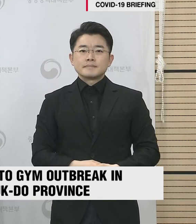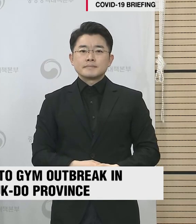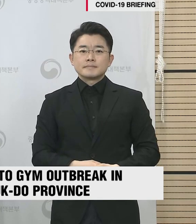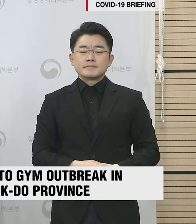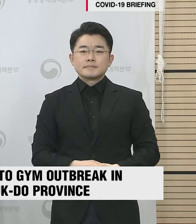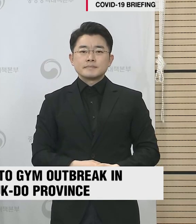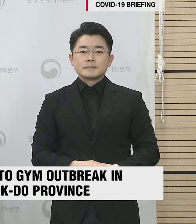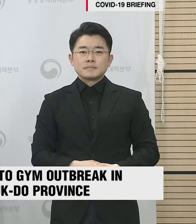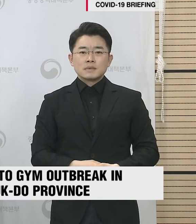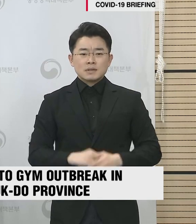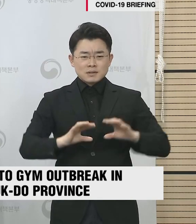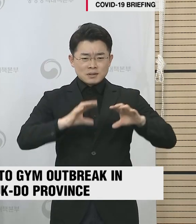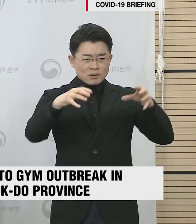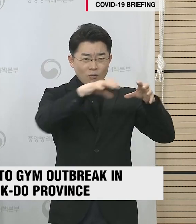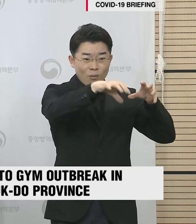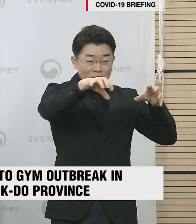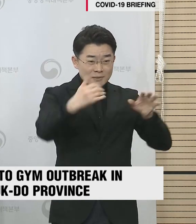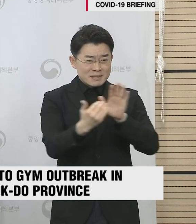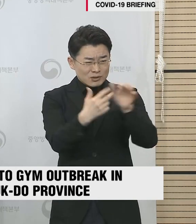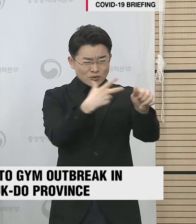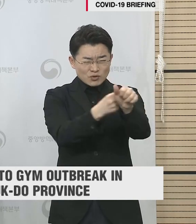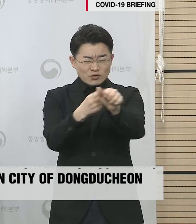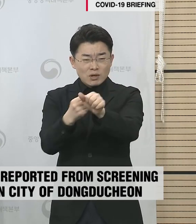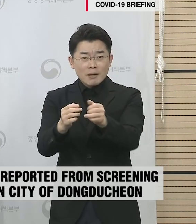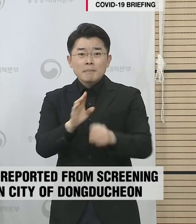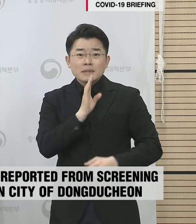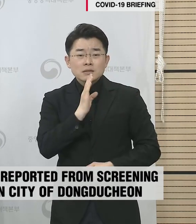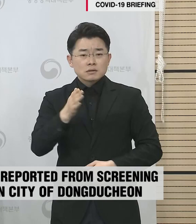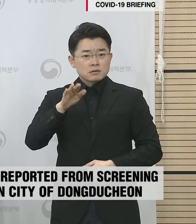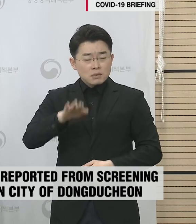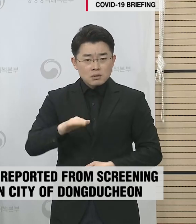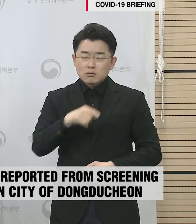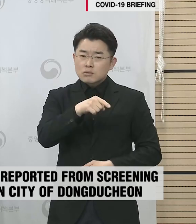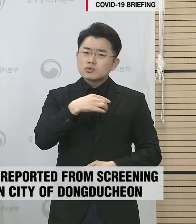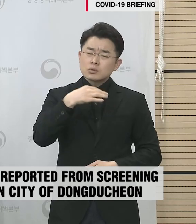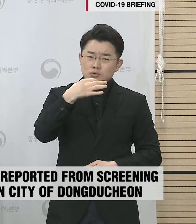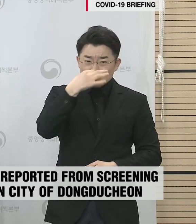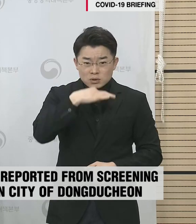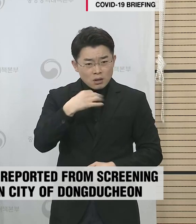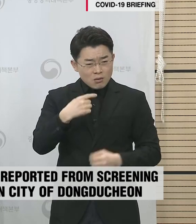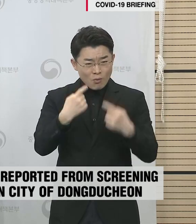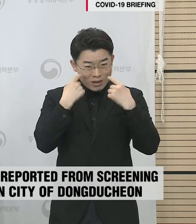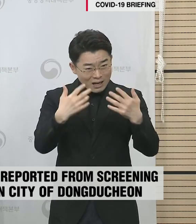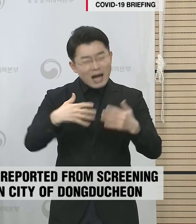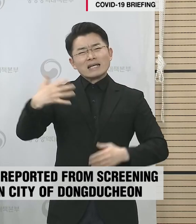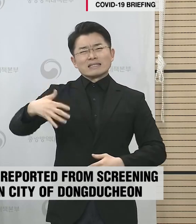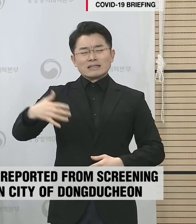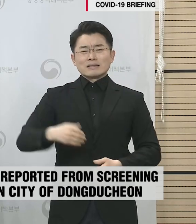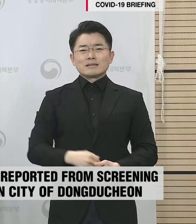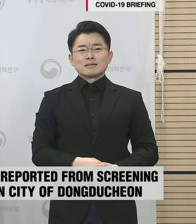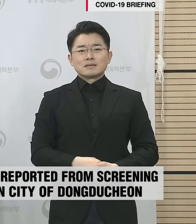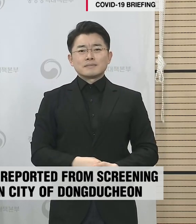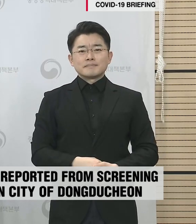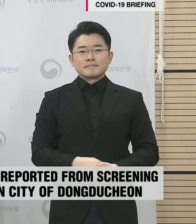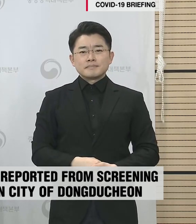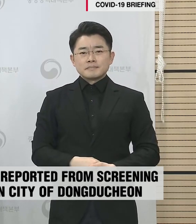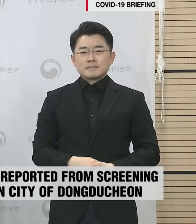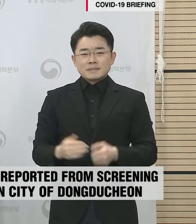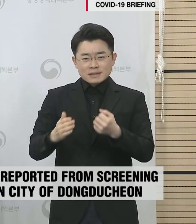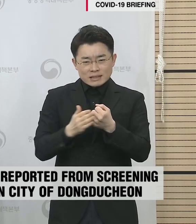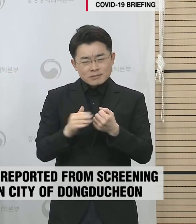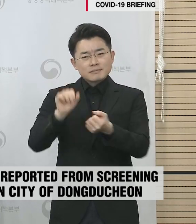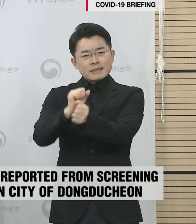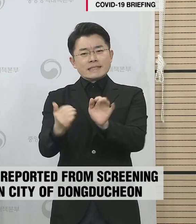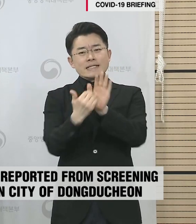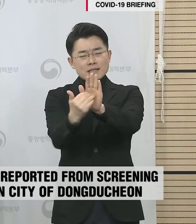going forward. And globally, we are not yet seeing of the full results or the effects of the